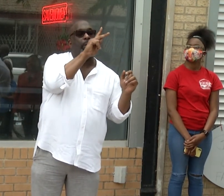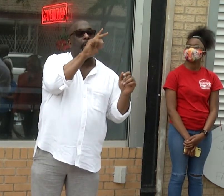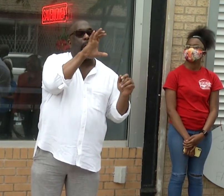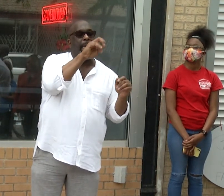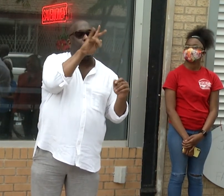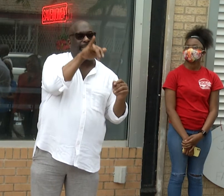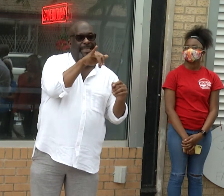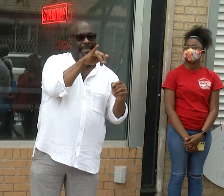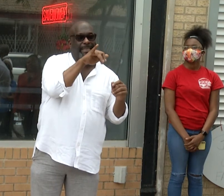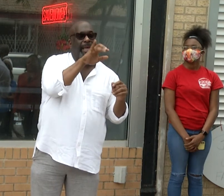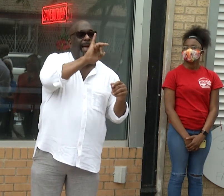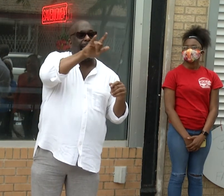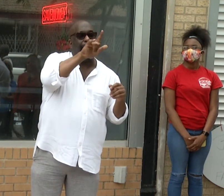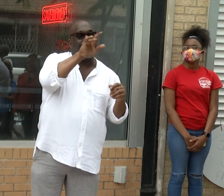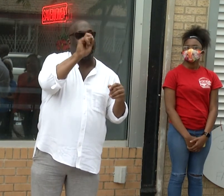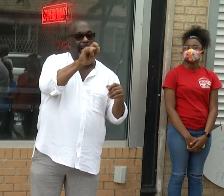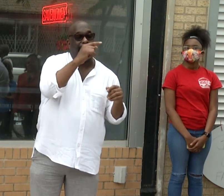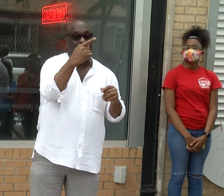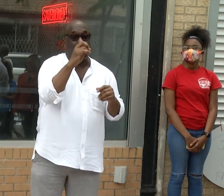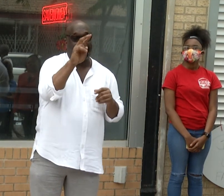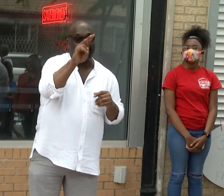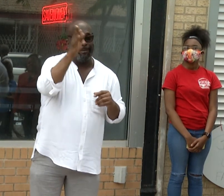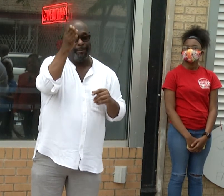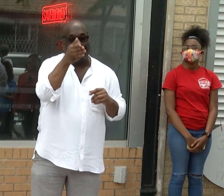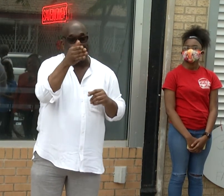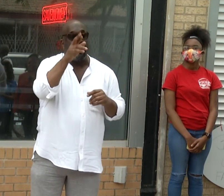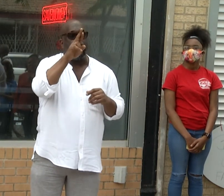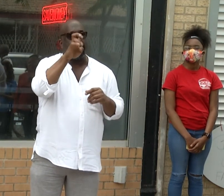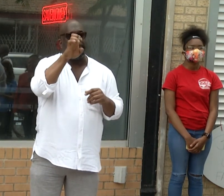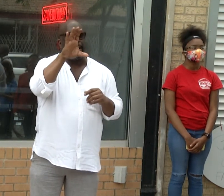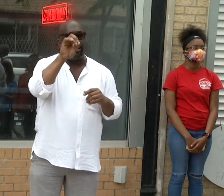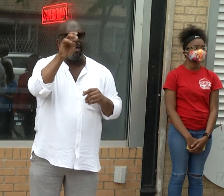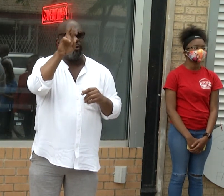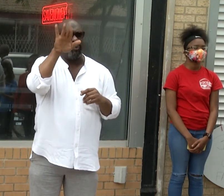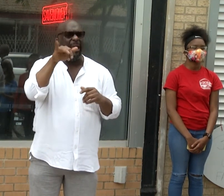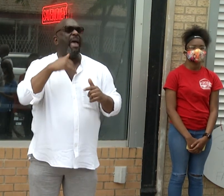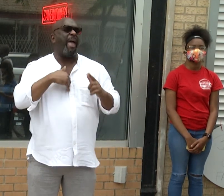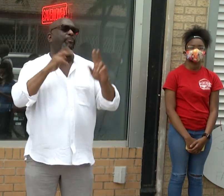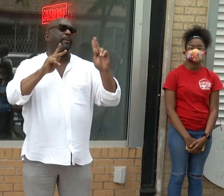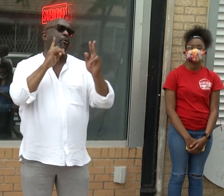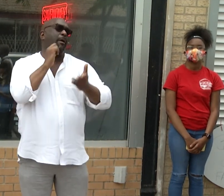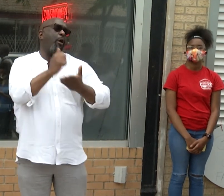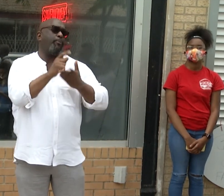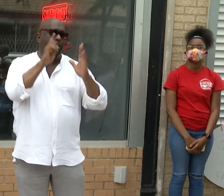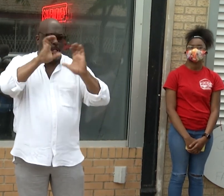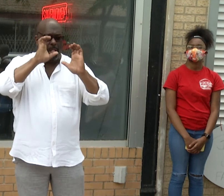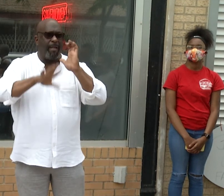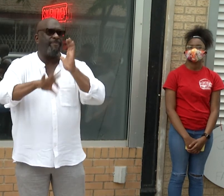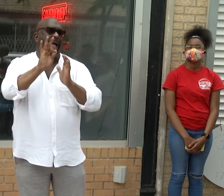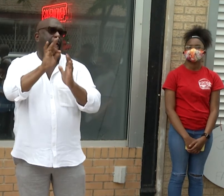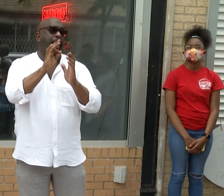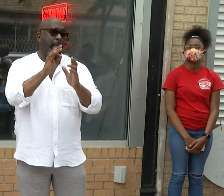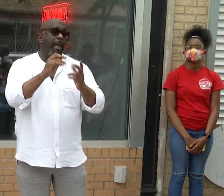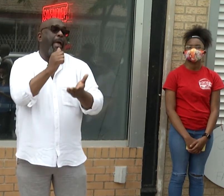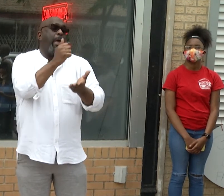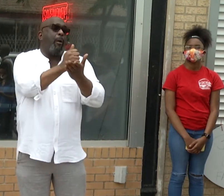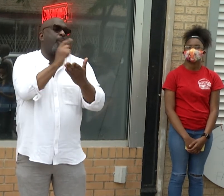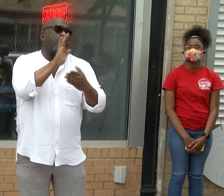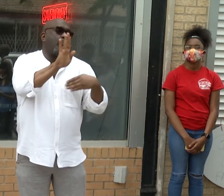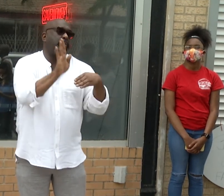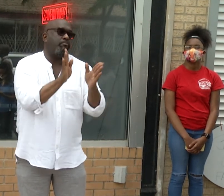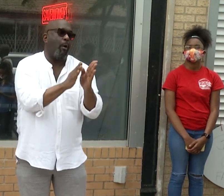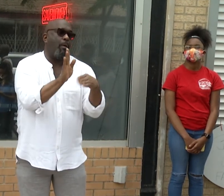cookcountyil.gov/recovery, and we have a technical assistance network that can help you find resources to support your small businesses,